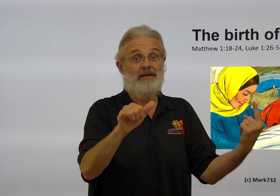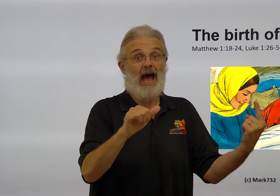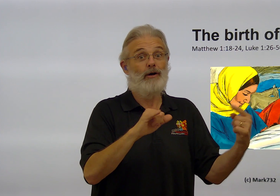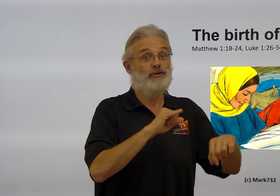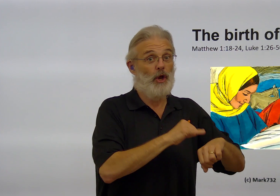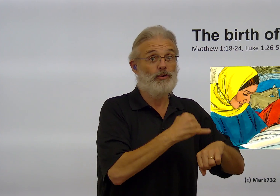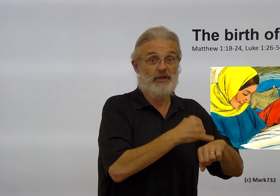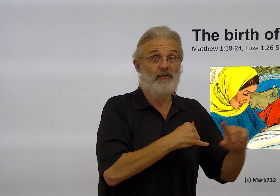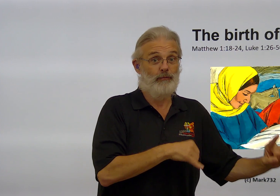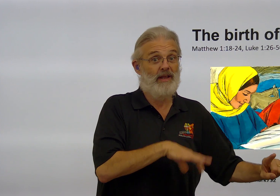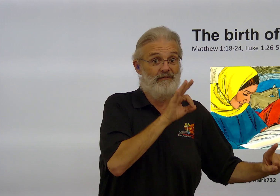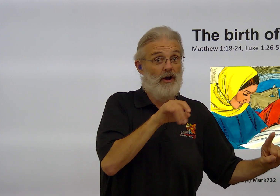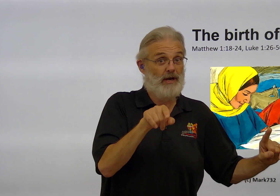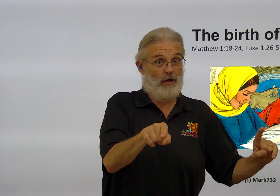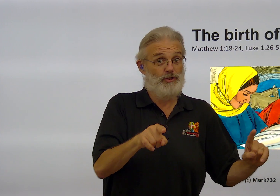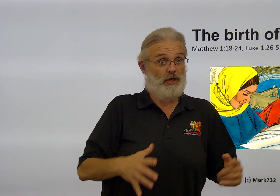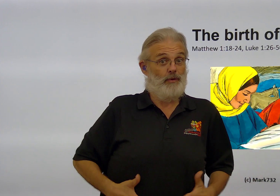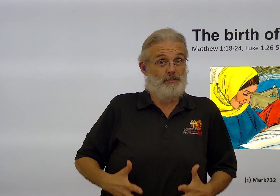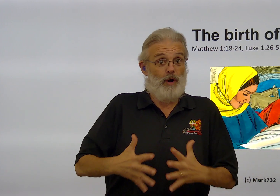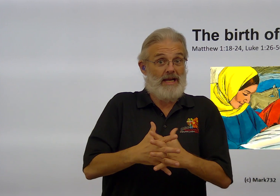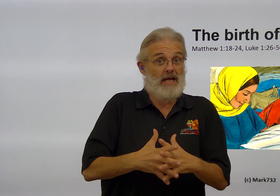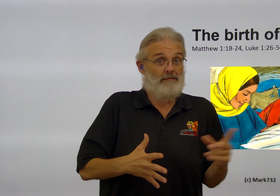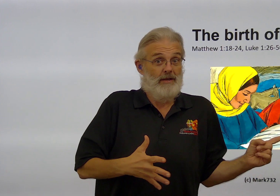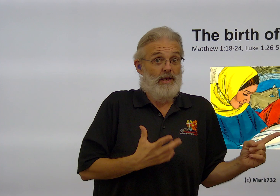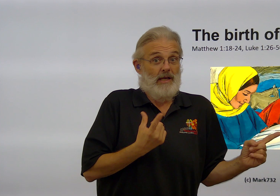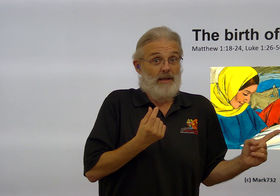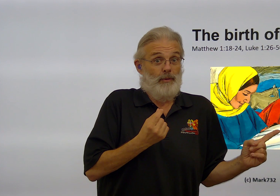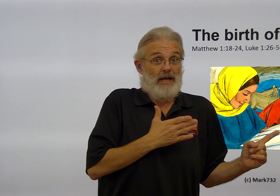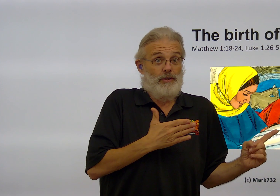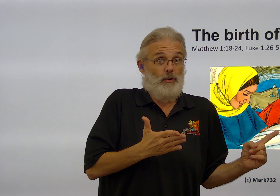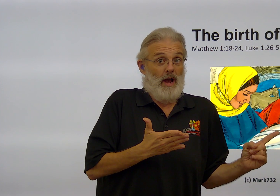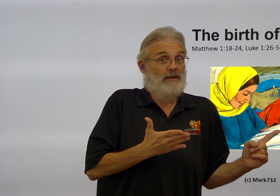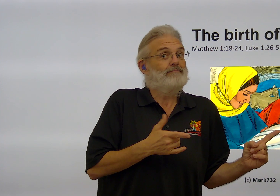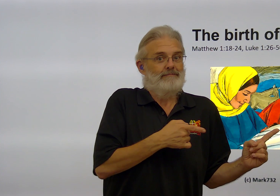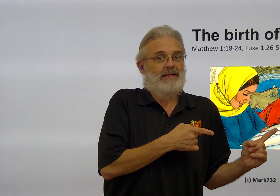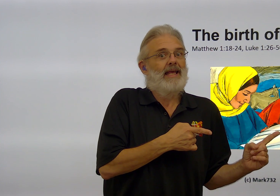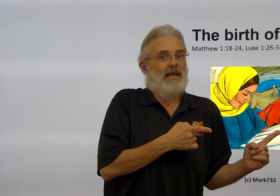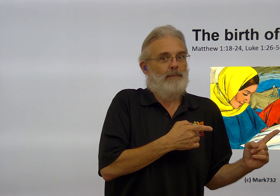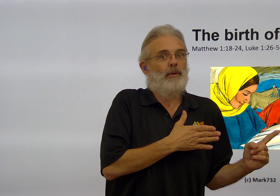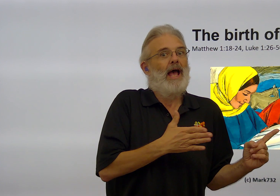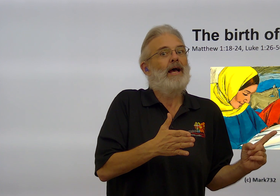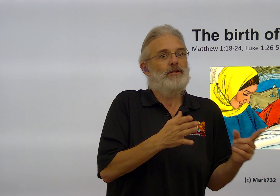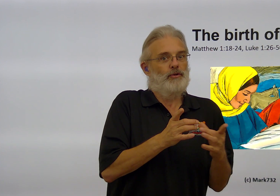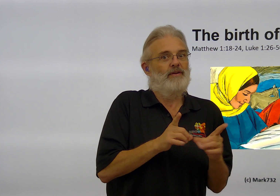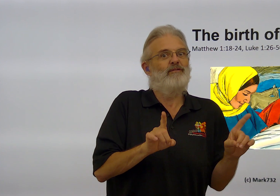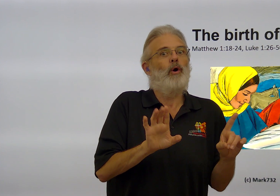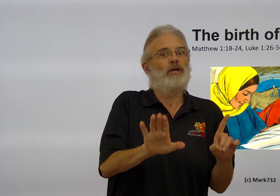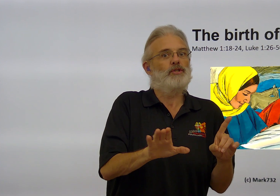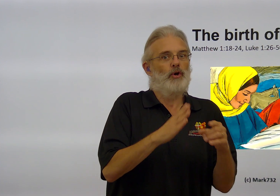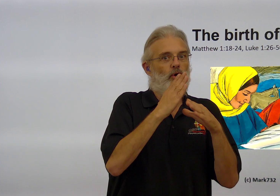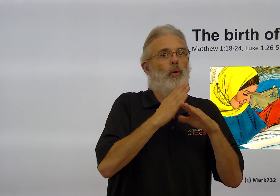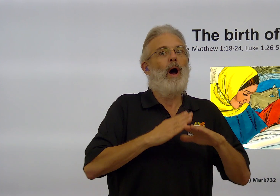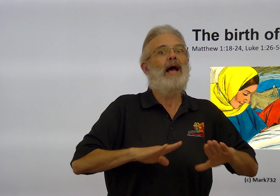Now, Joseph, when he found out she was pregnant, he planned to do what? He planned to divorce her